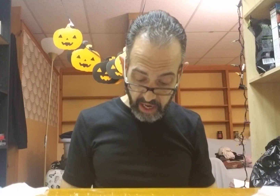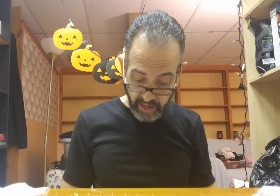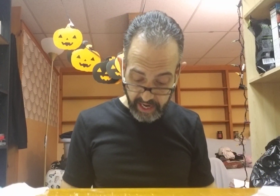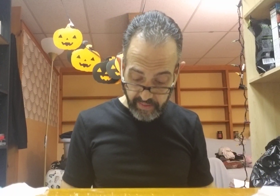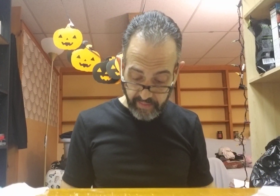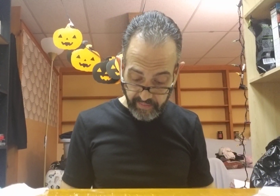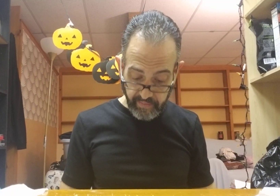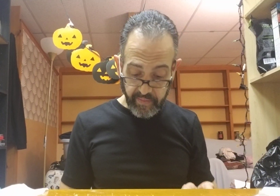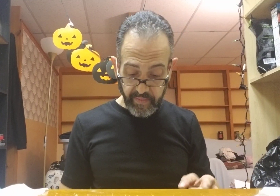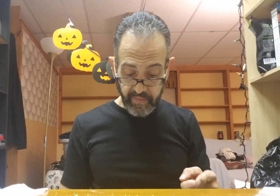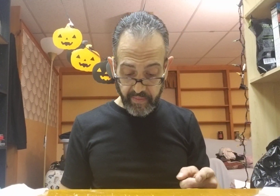Alright?